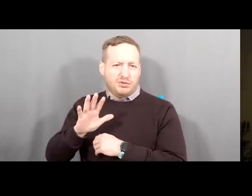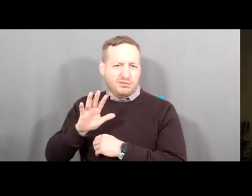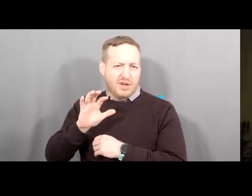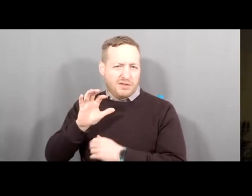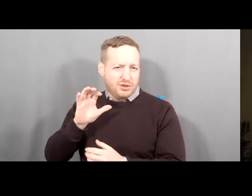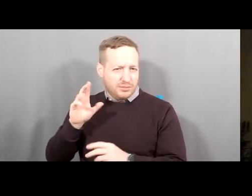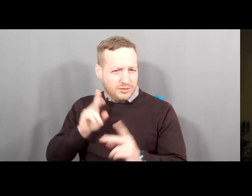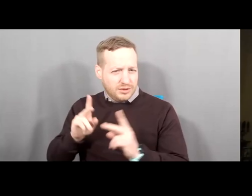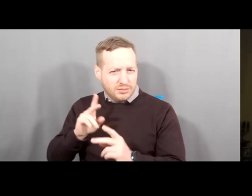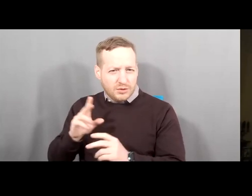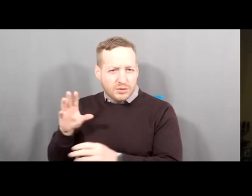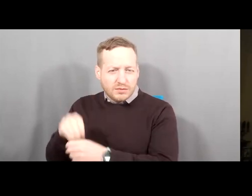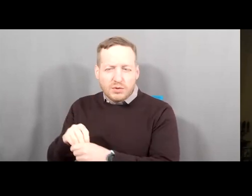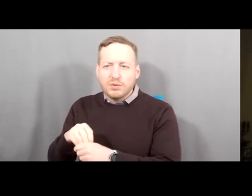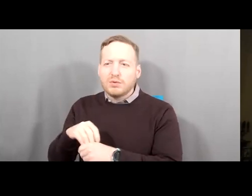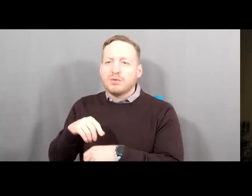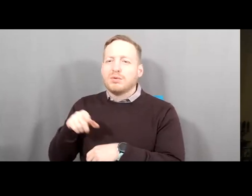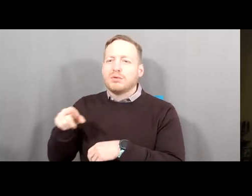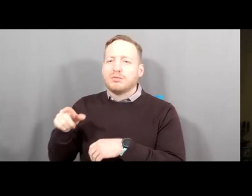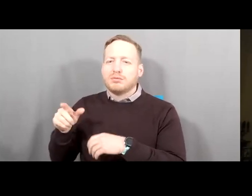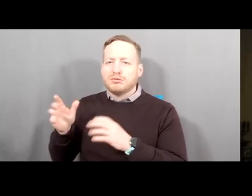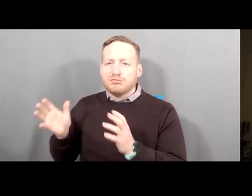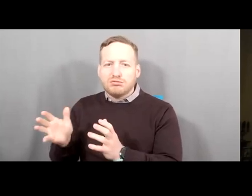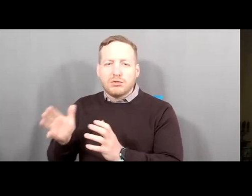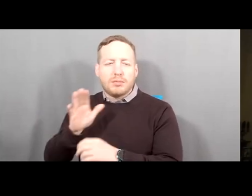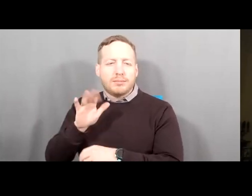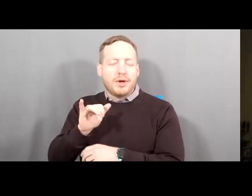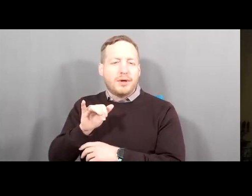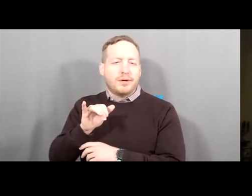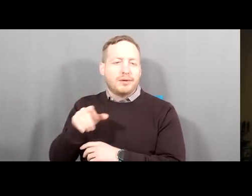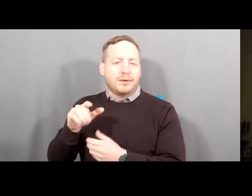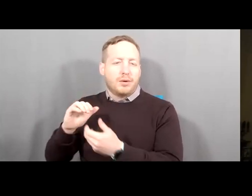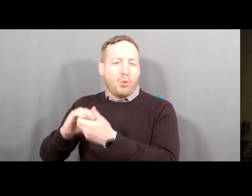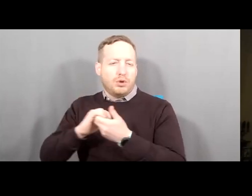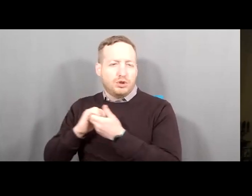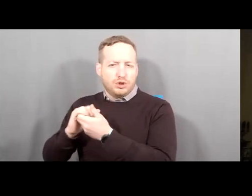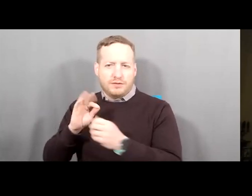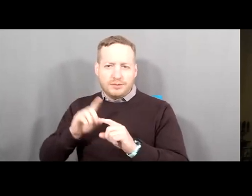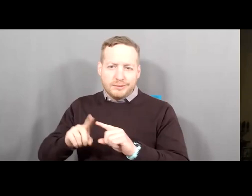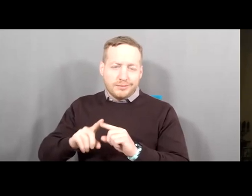in a committee, and there were, I think, 500 people involved. And,